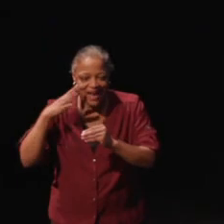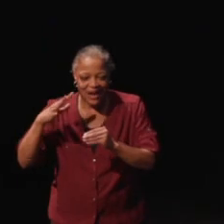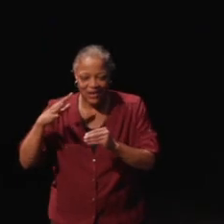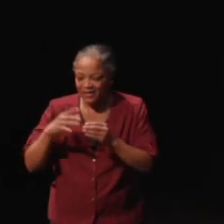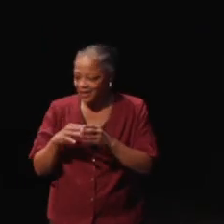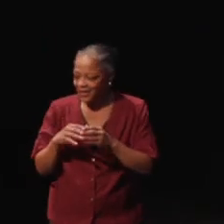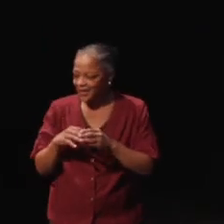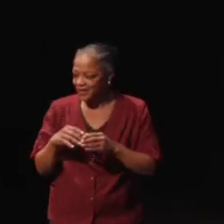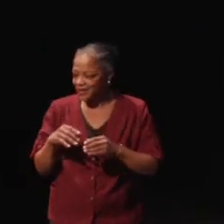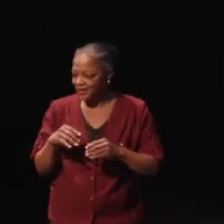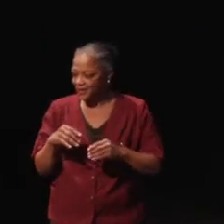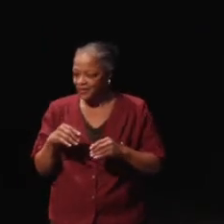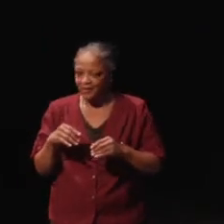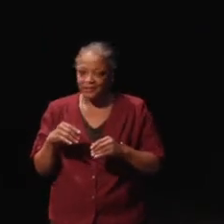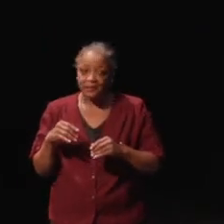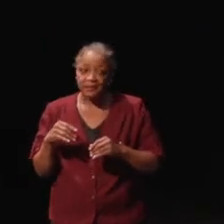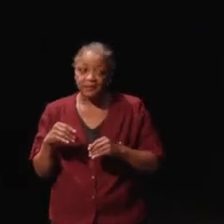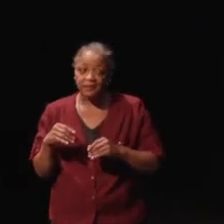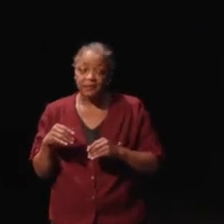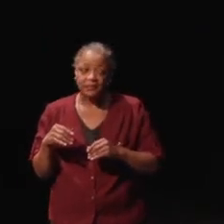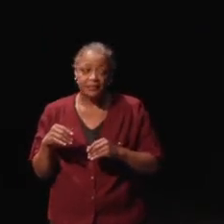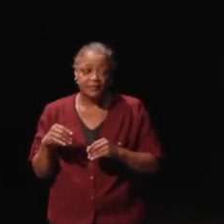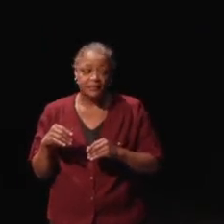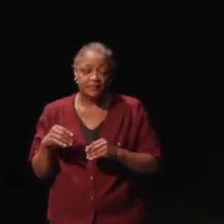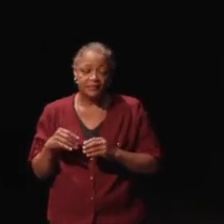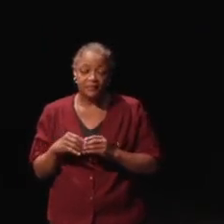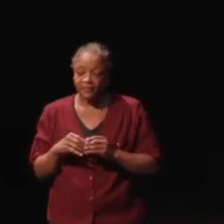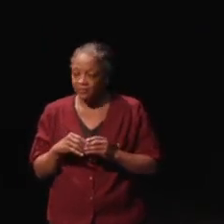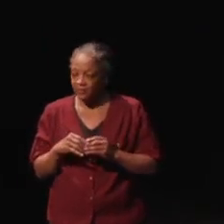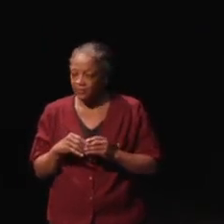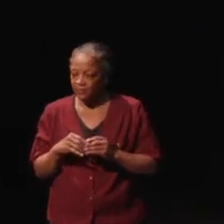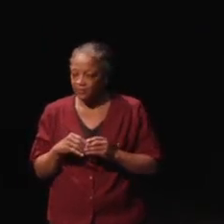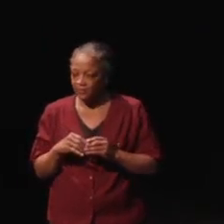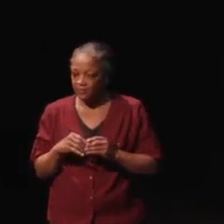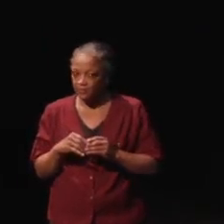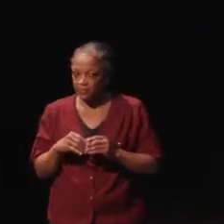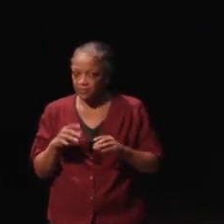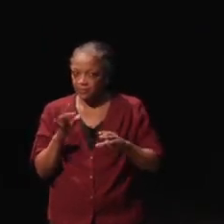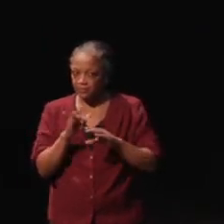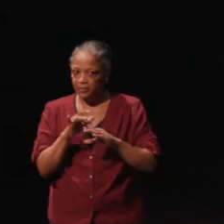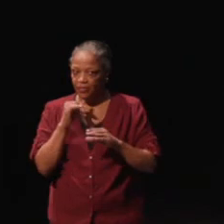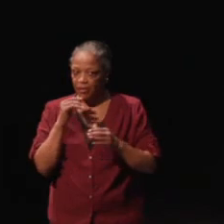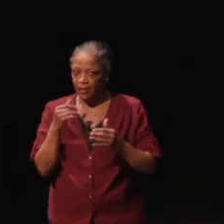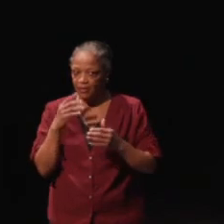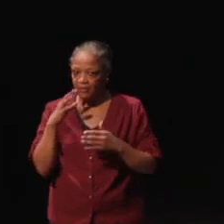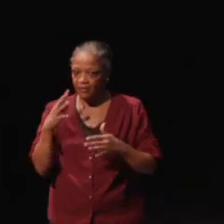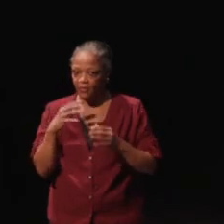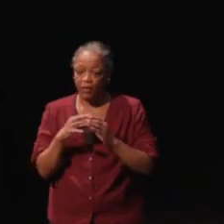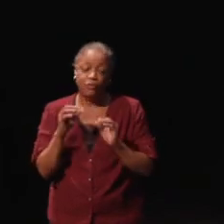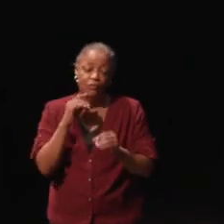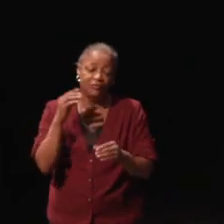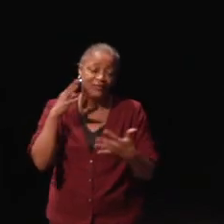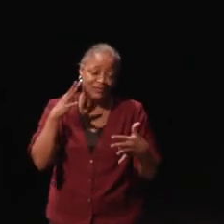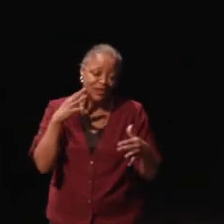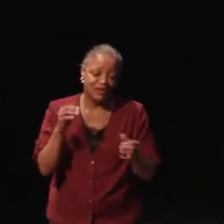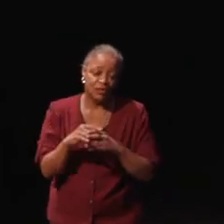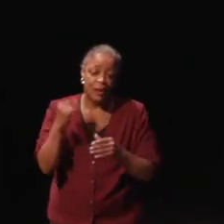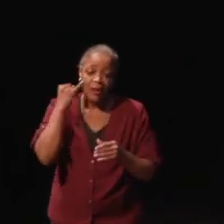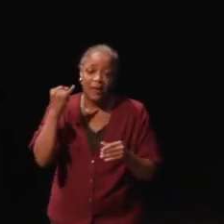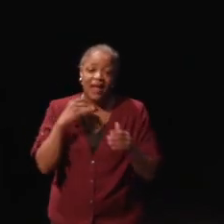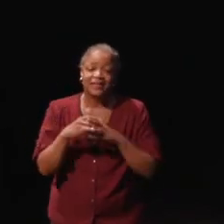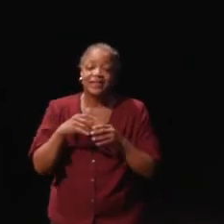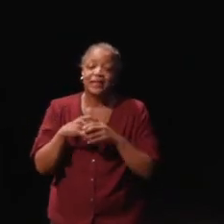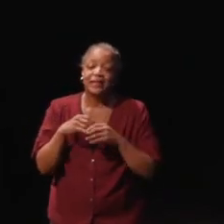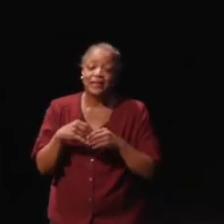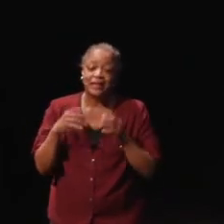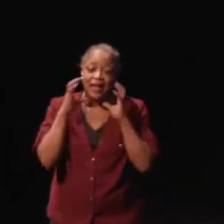little jingling. I'll play it if it works. doesn't work. Just imagine Santa's bells,